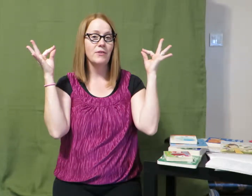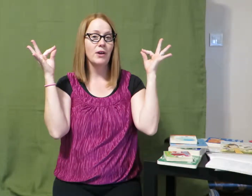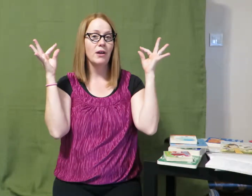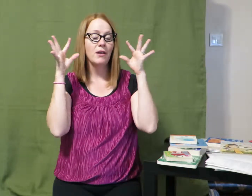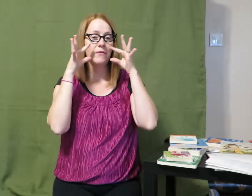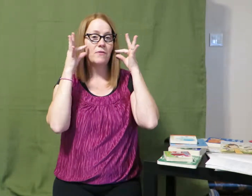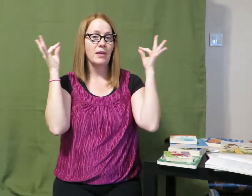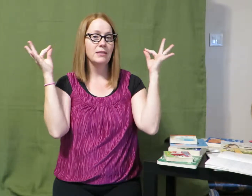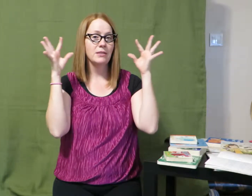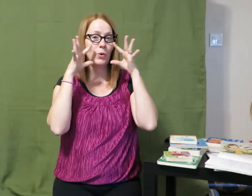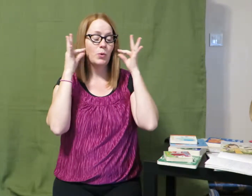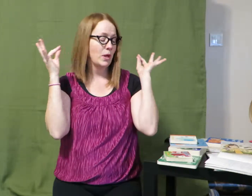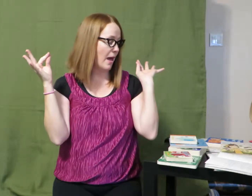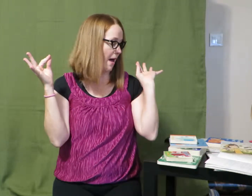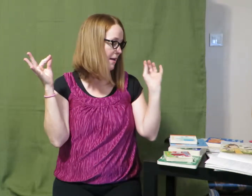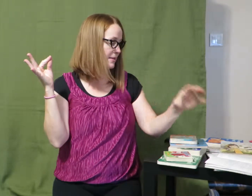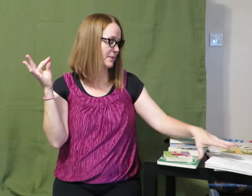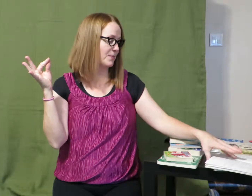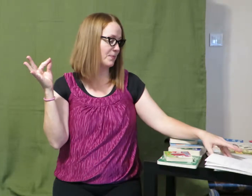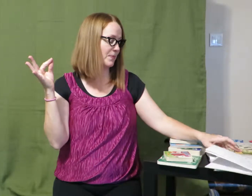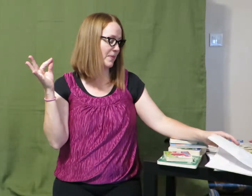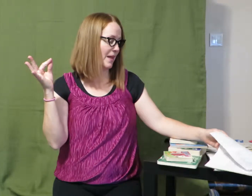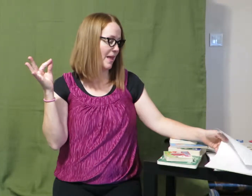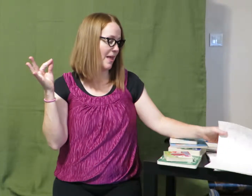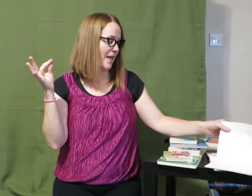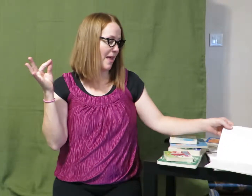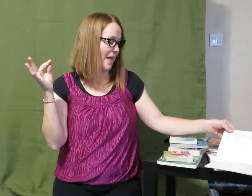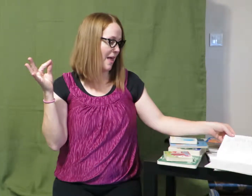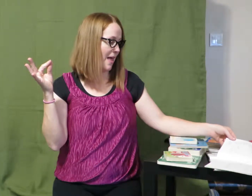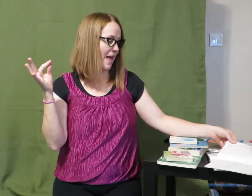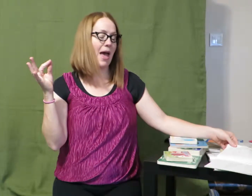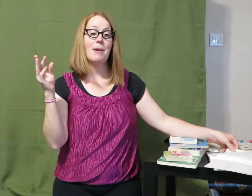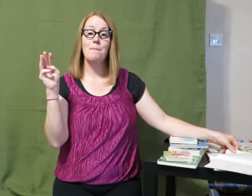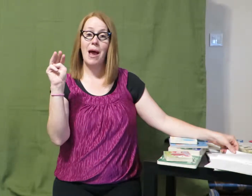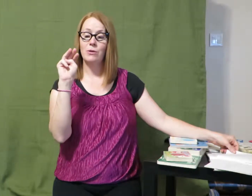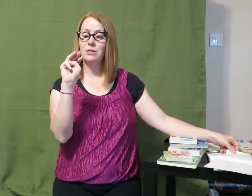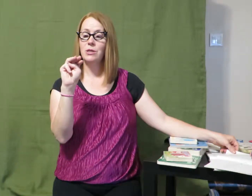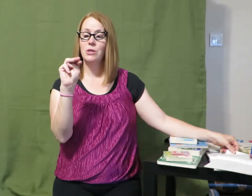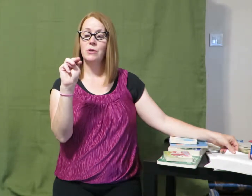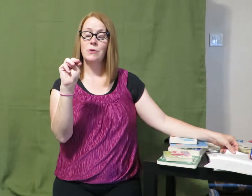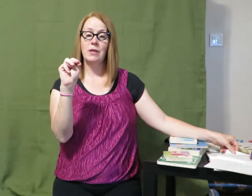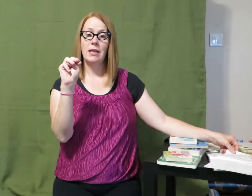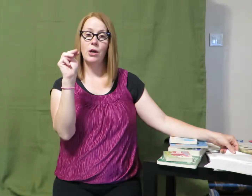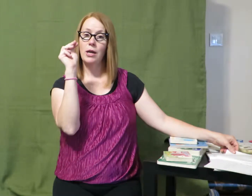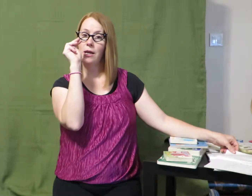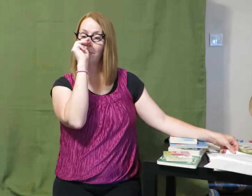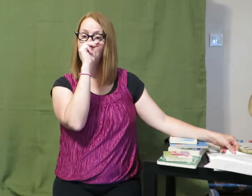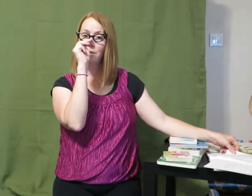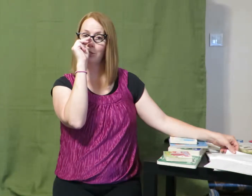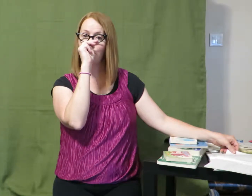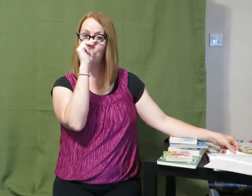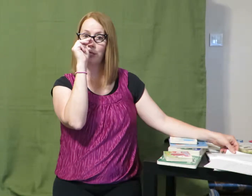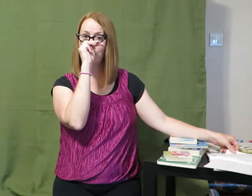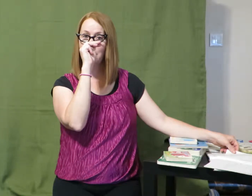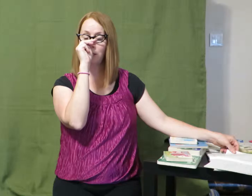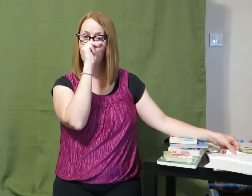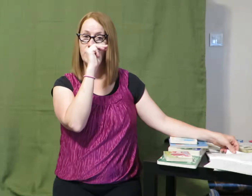of our face. Cat. And mouse. So the letter M, just brushing the tip of your